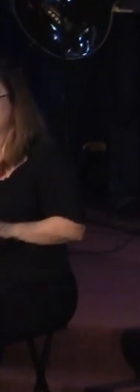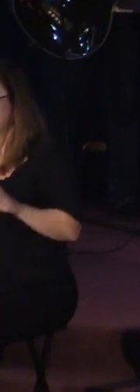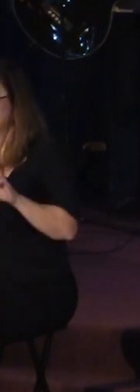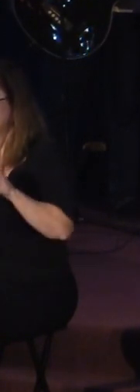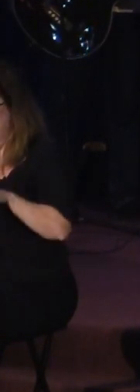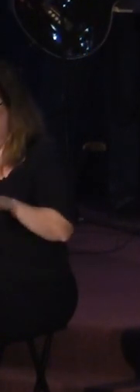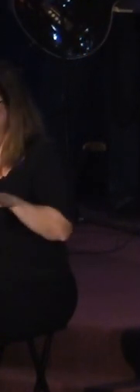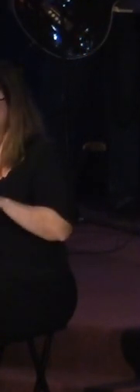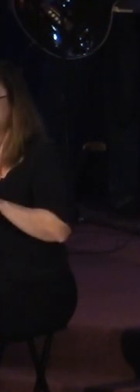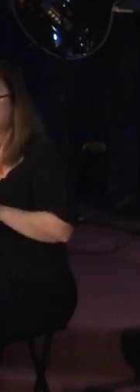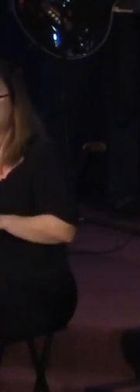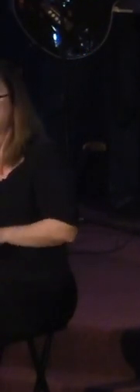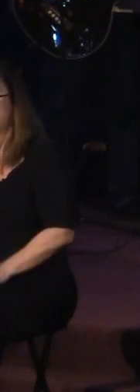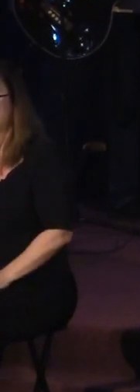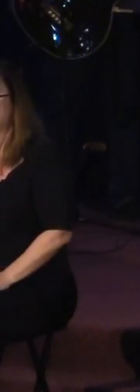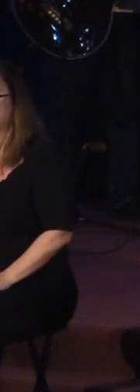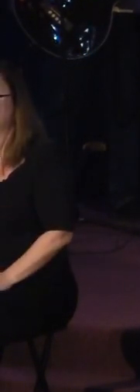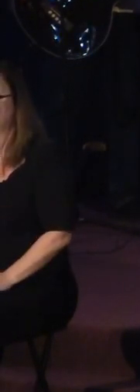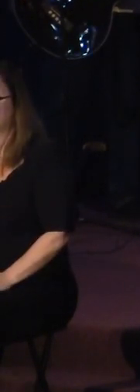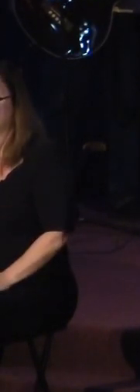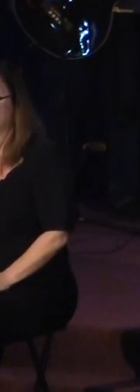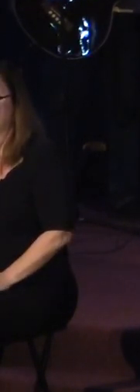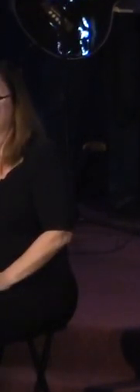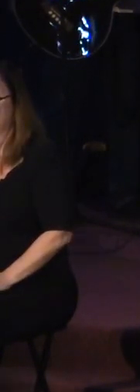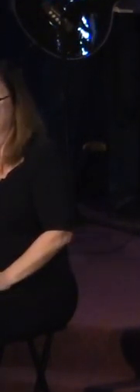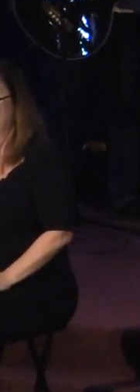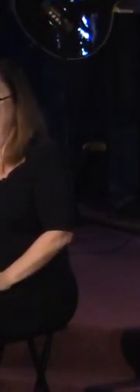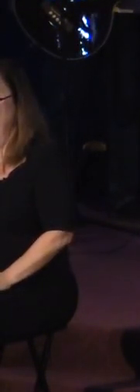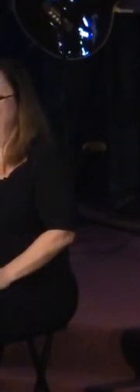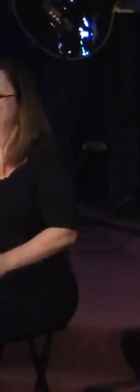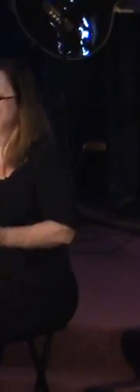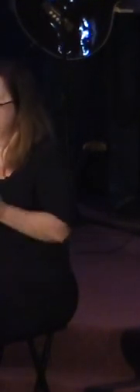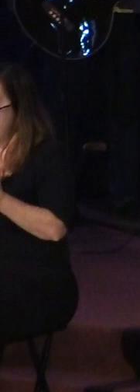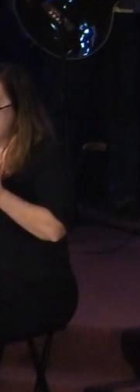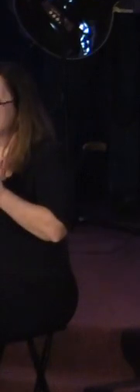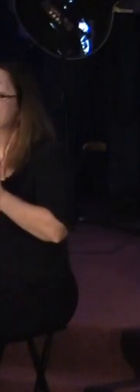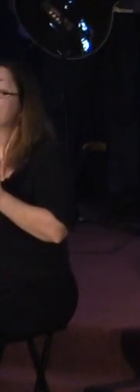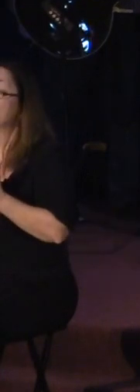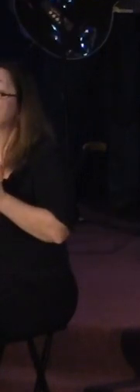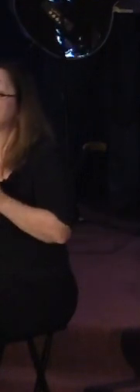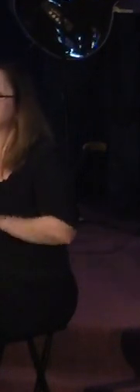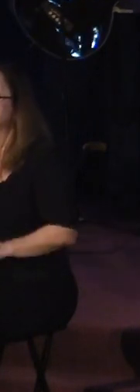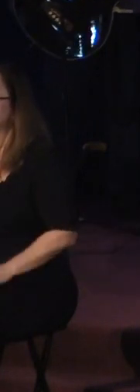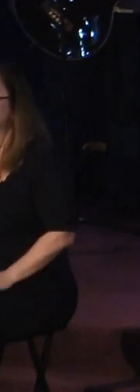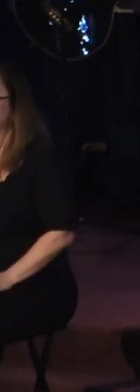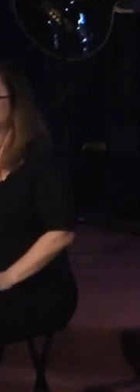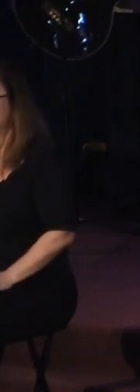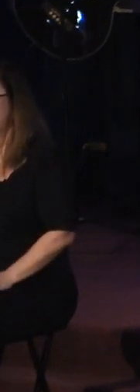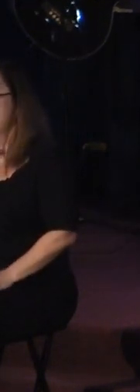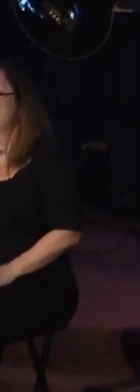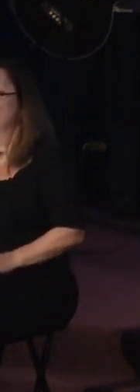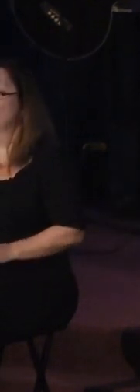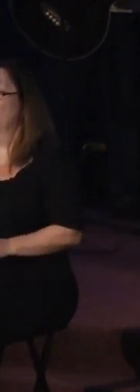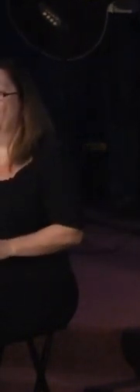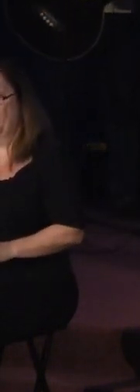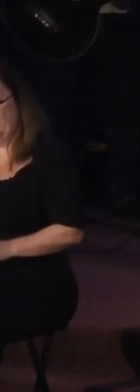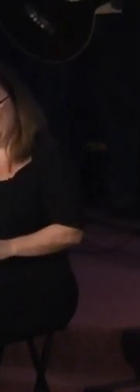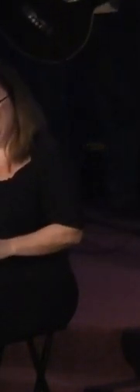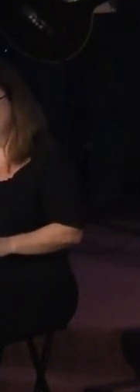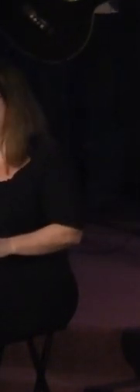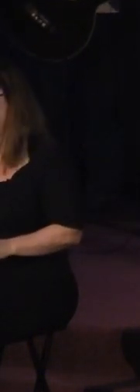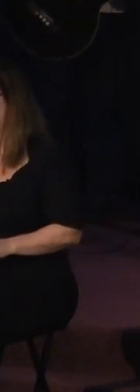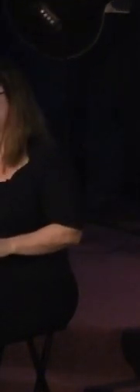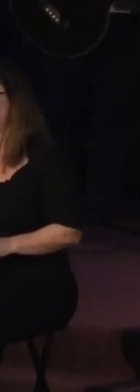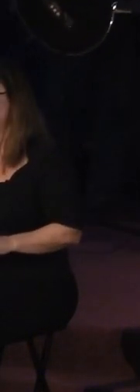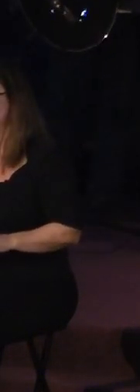same. We can be the same. Just be honest. Now, I don't know your stance politically, and I don't care, and I